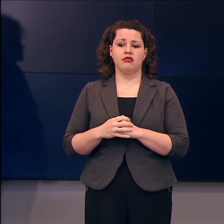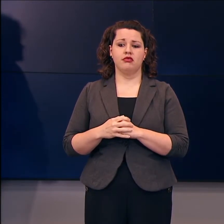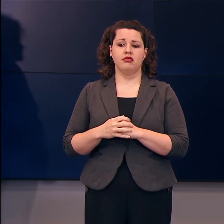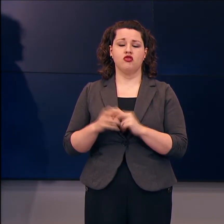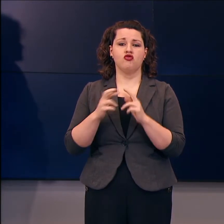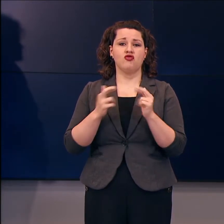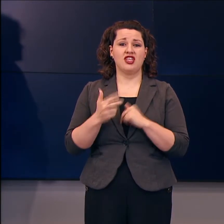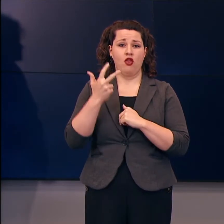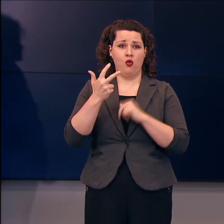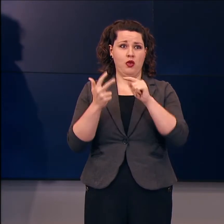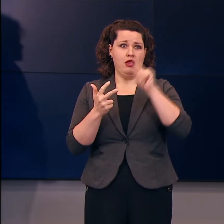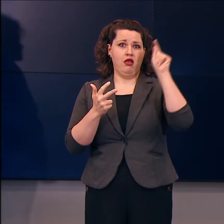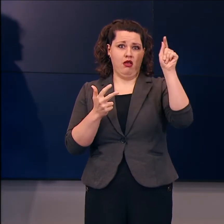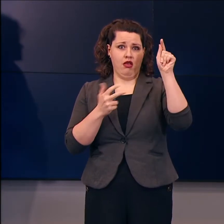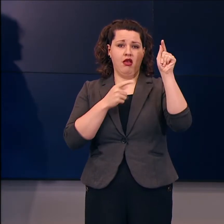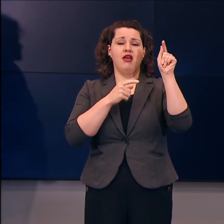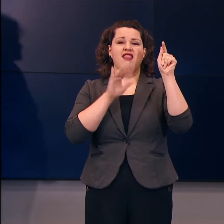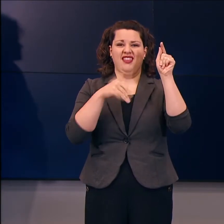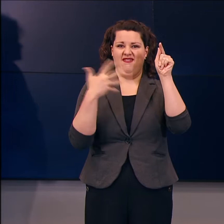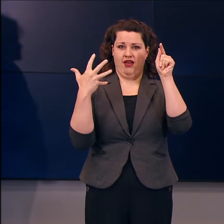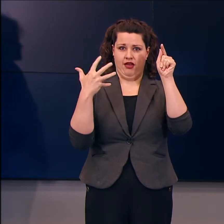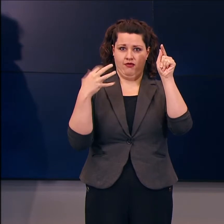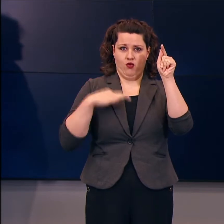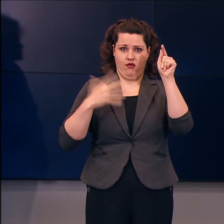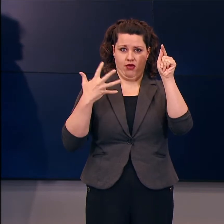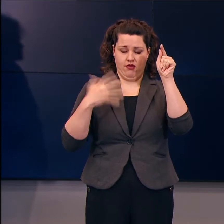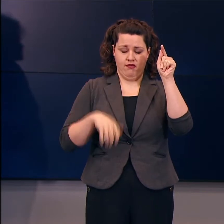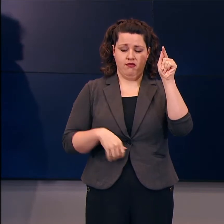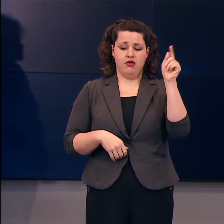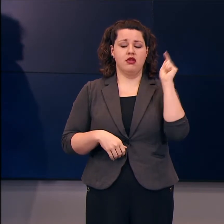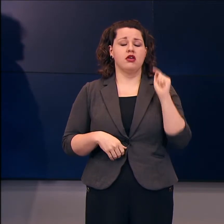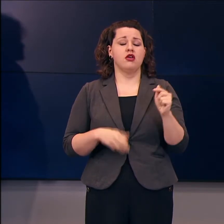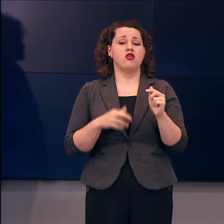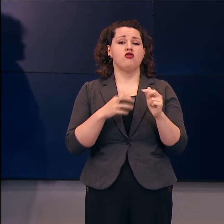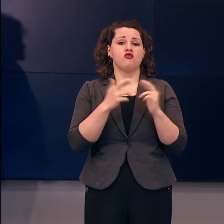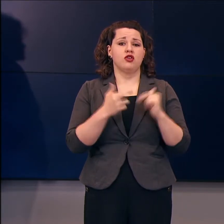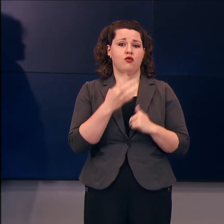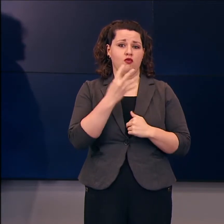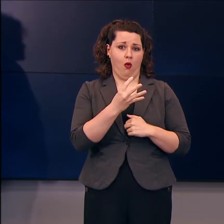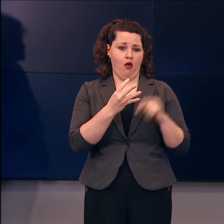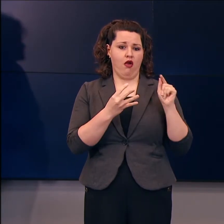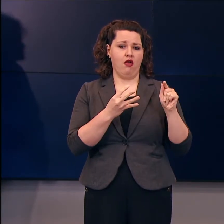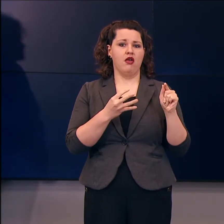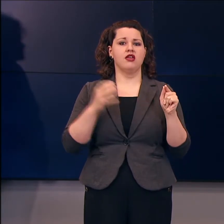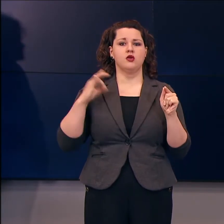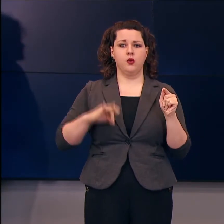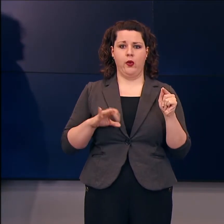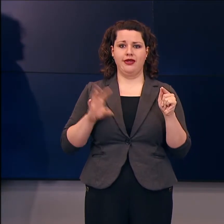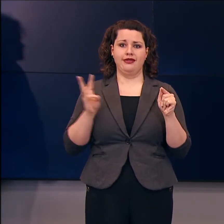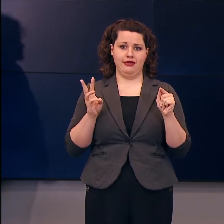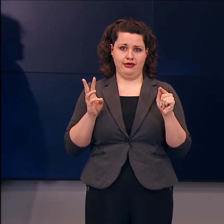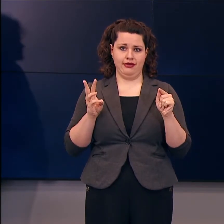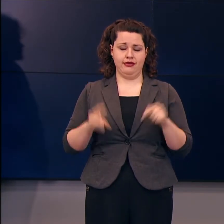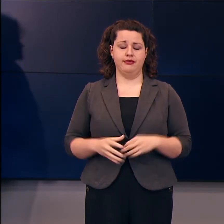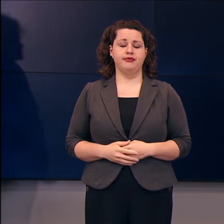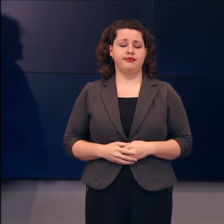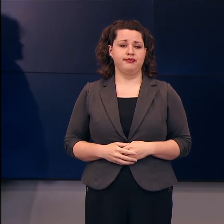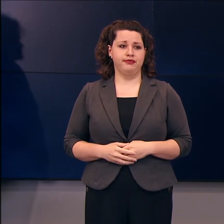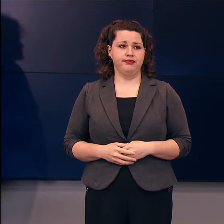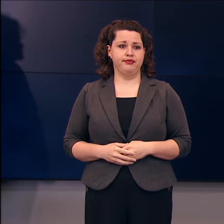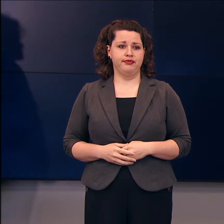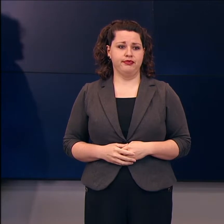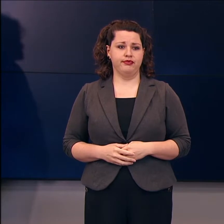RMCC Region 3 is a 5. And RMCC Region 4 is a 6.